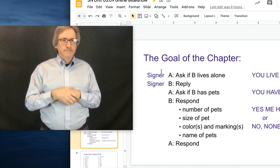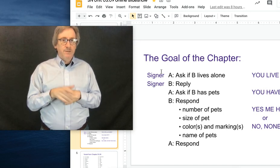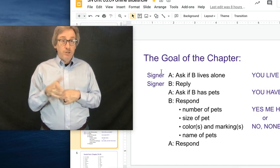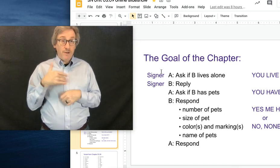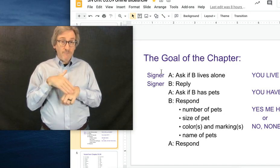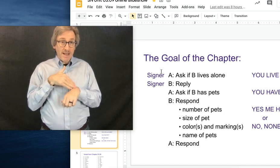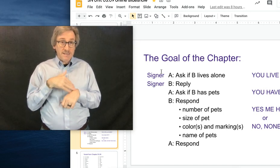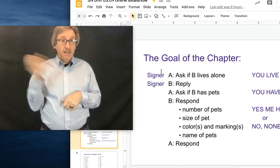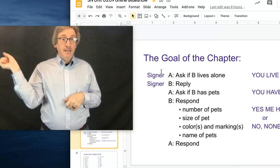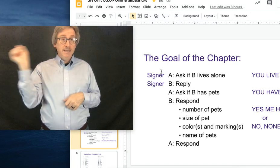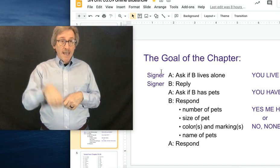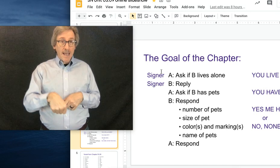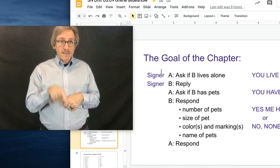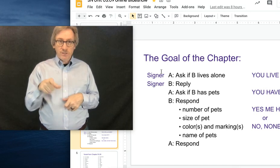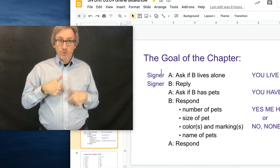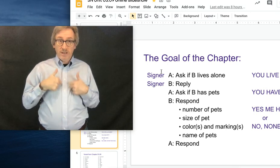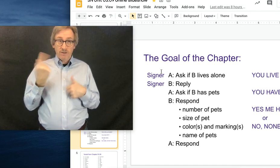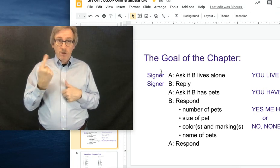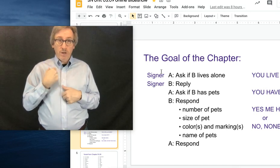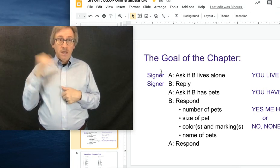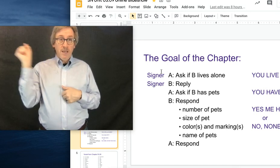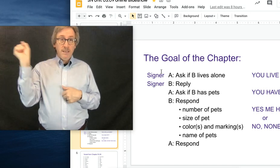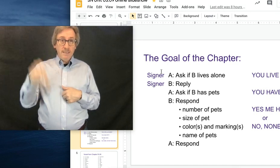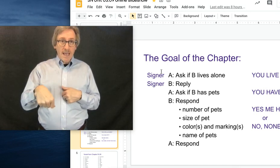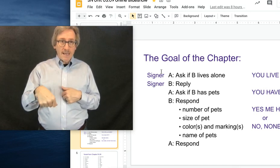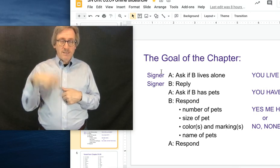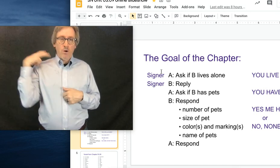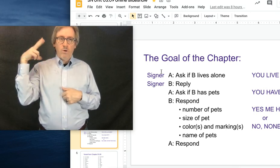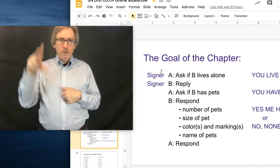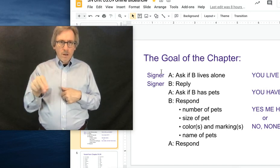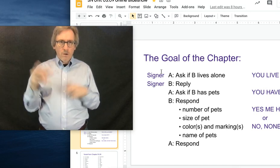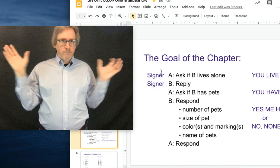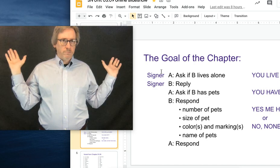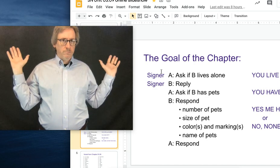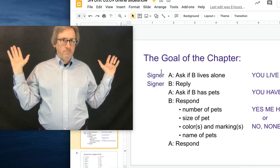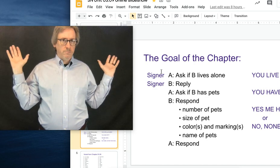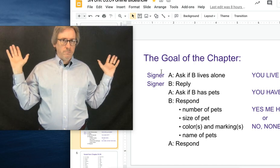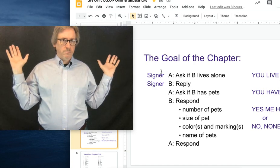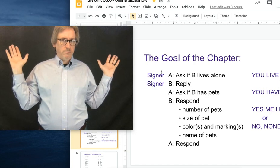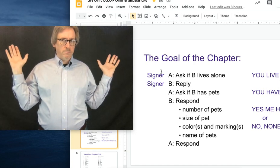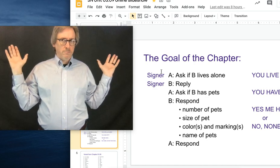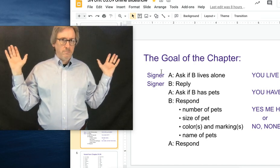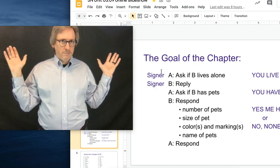Yes. Do you have pets? Yes. Do you live alone? Yes. Or no.